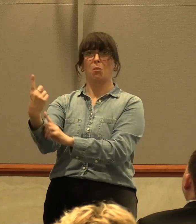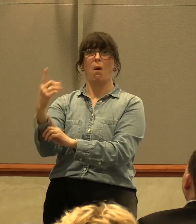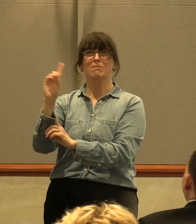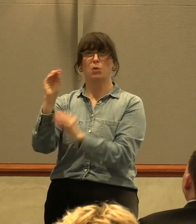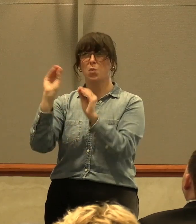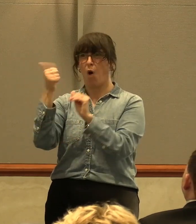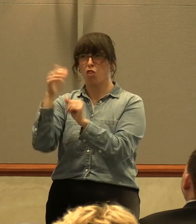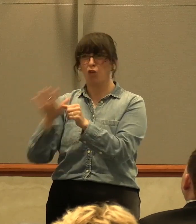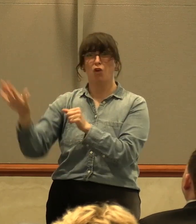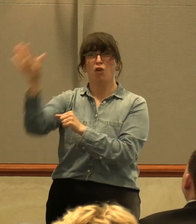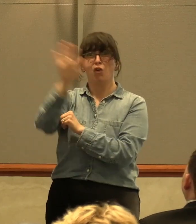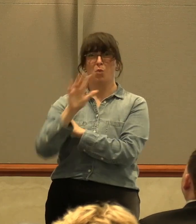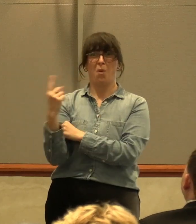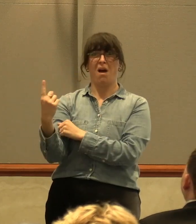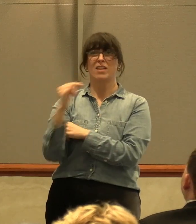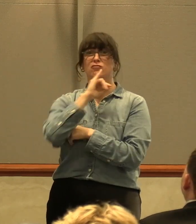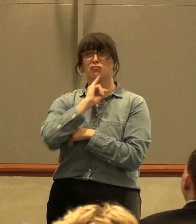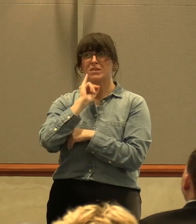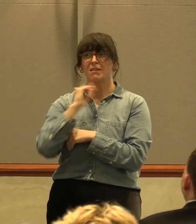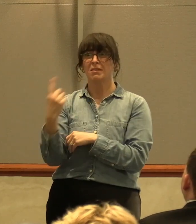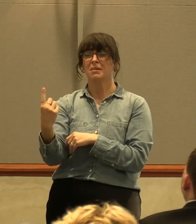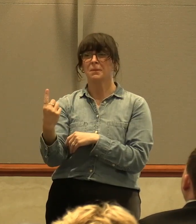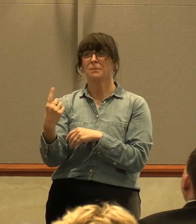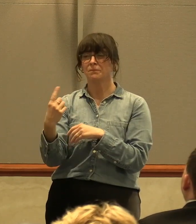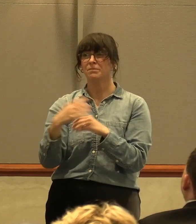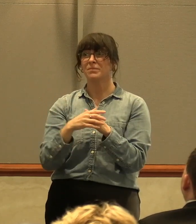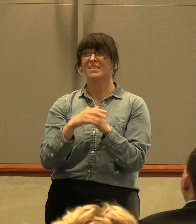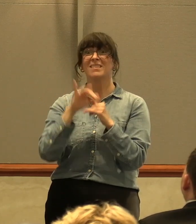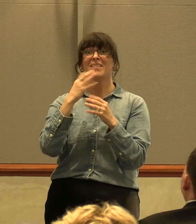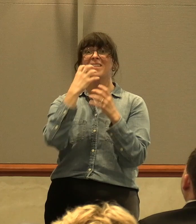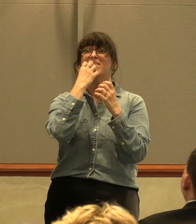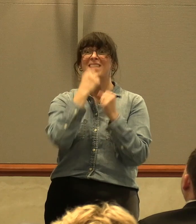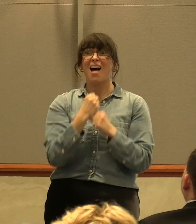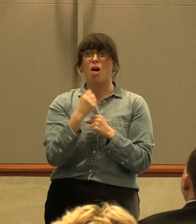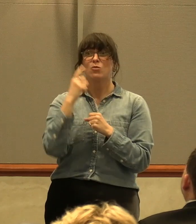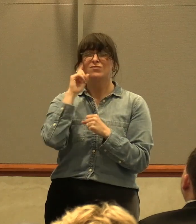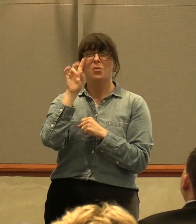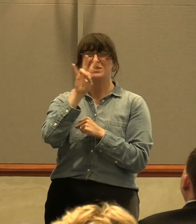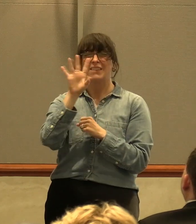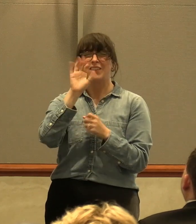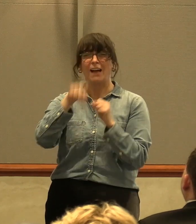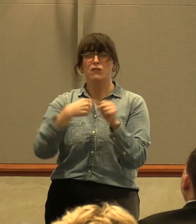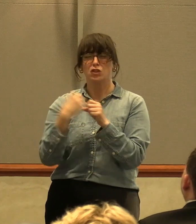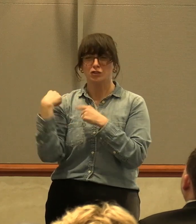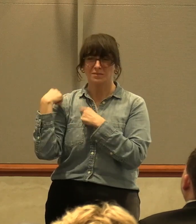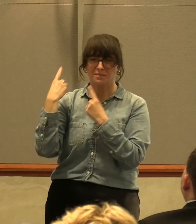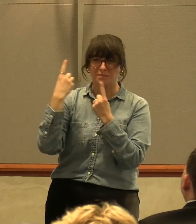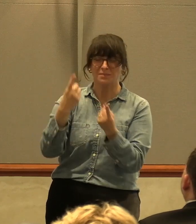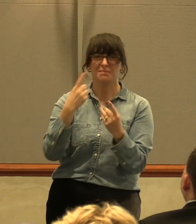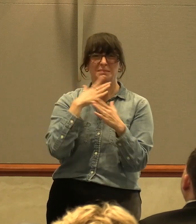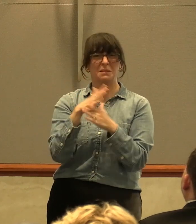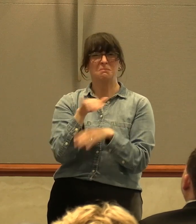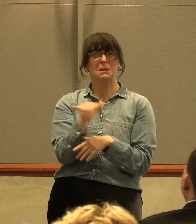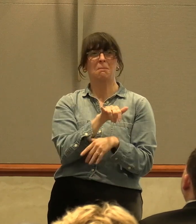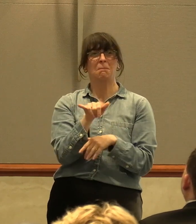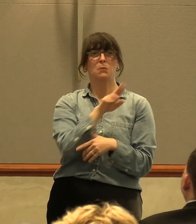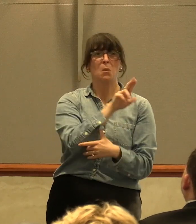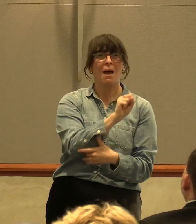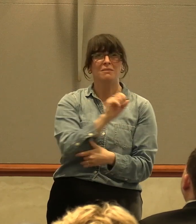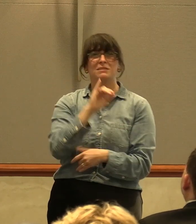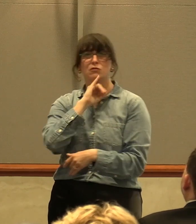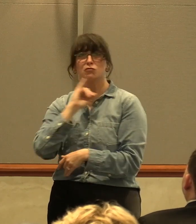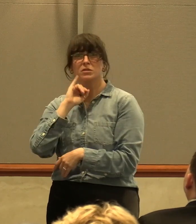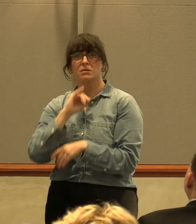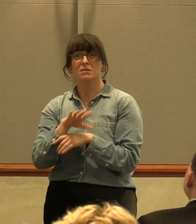democracies. We have shared those same values for 75 years, and we've